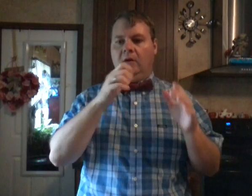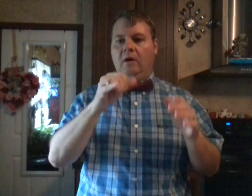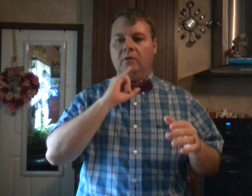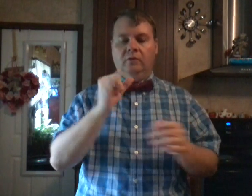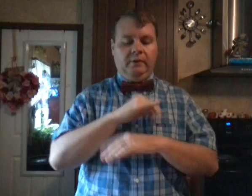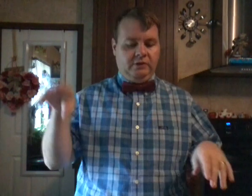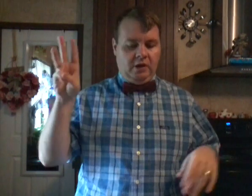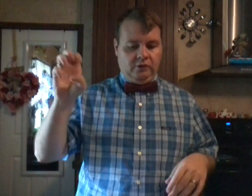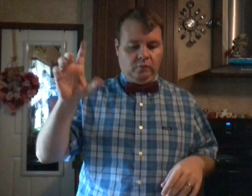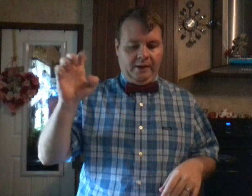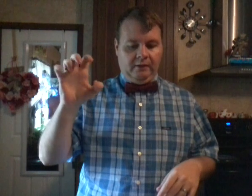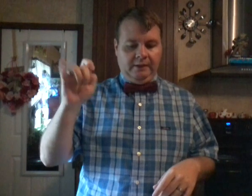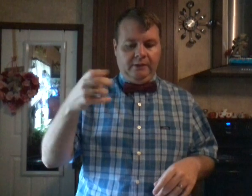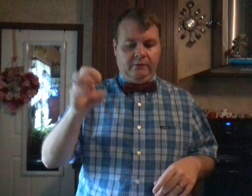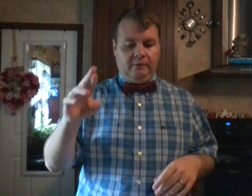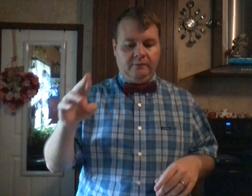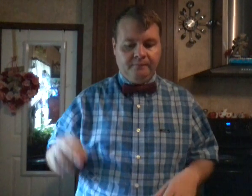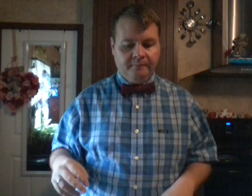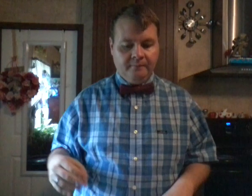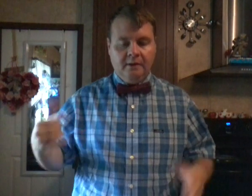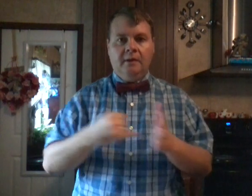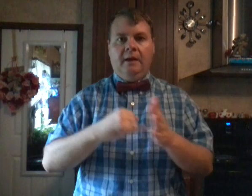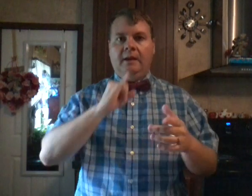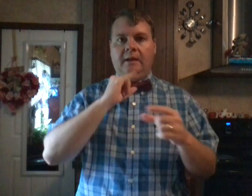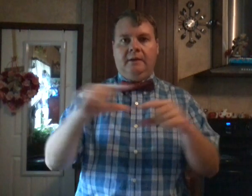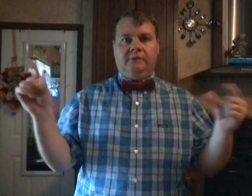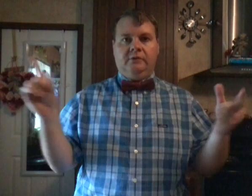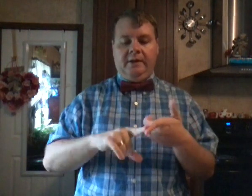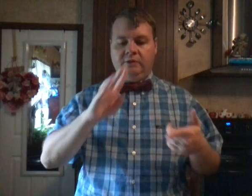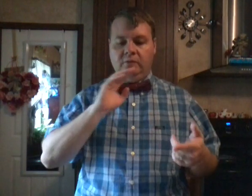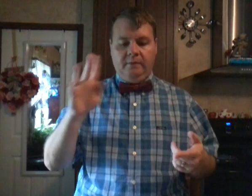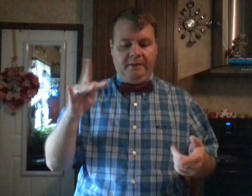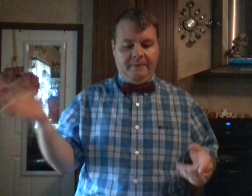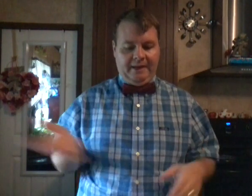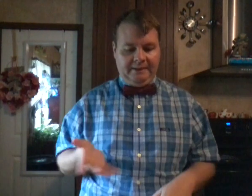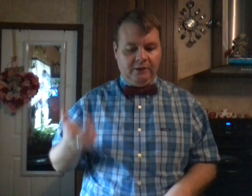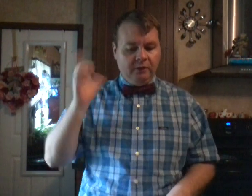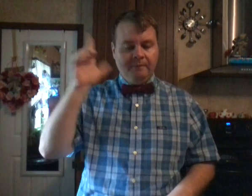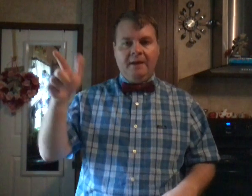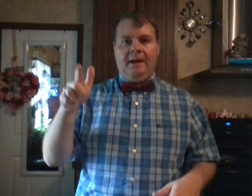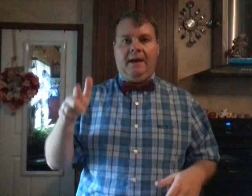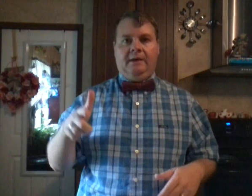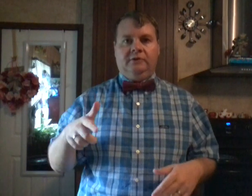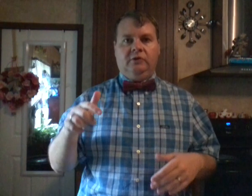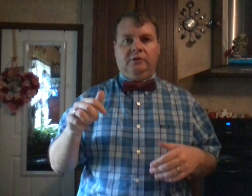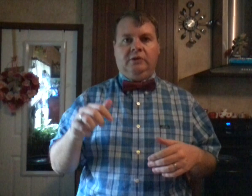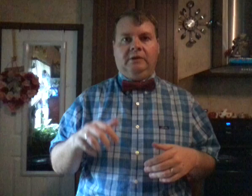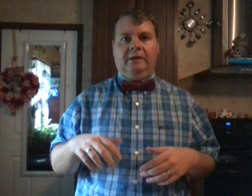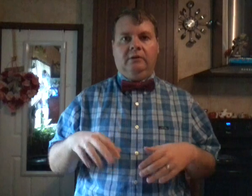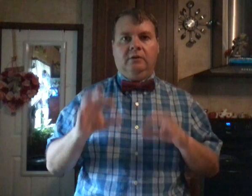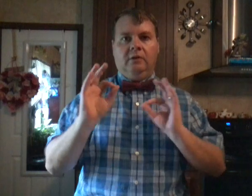-in-law, who is not well either. And it is great to be back here, and I certainly look